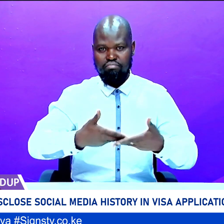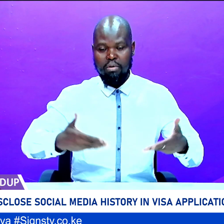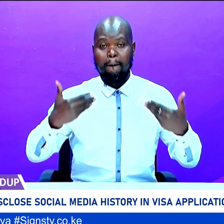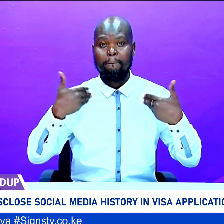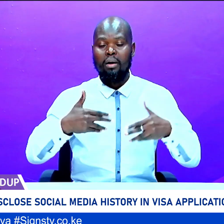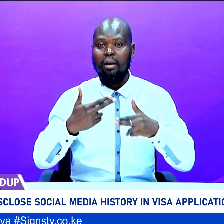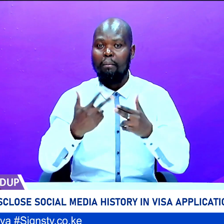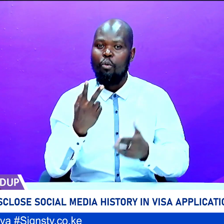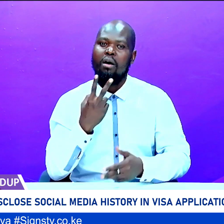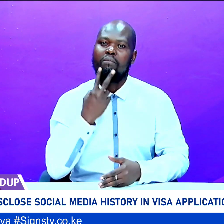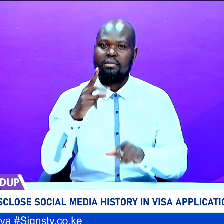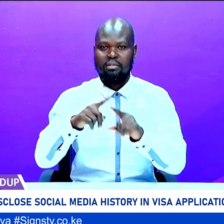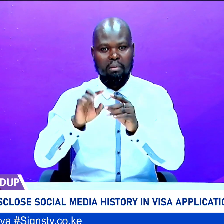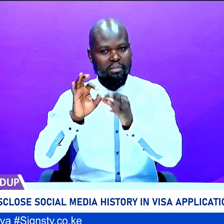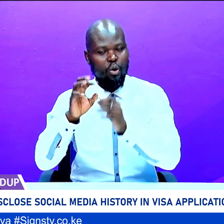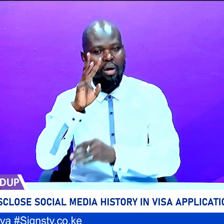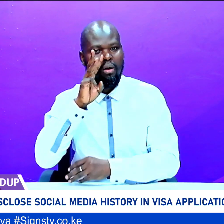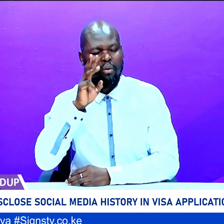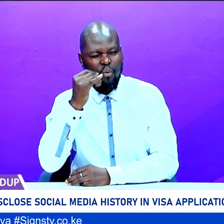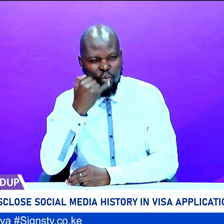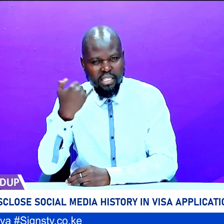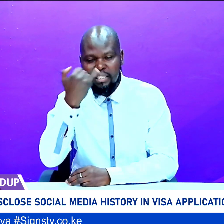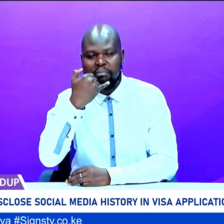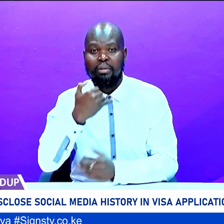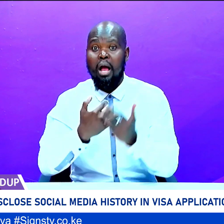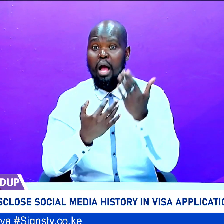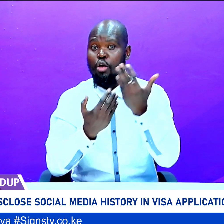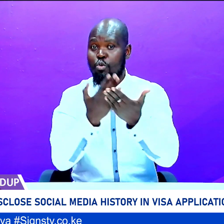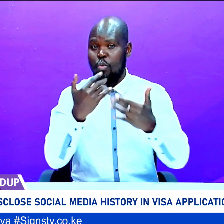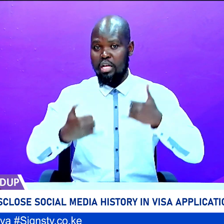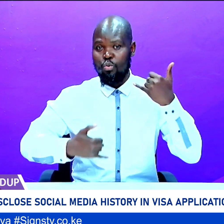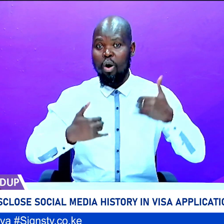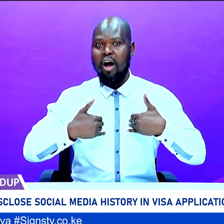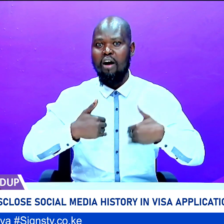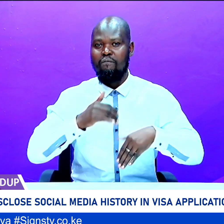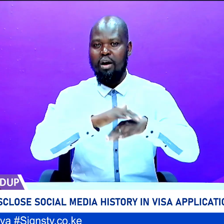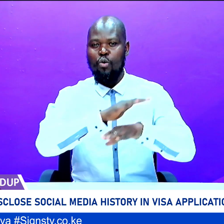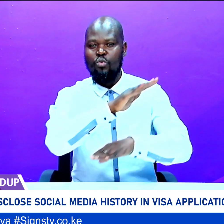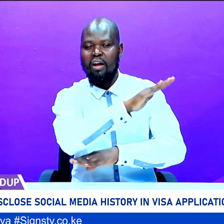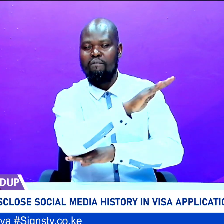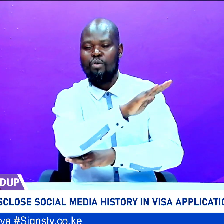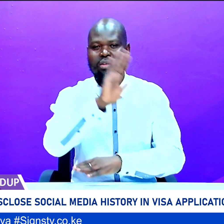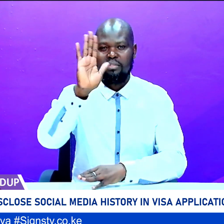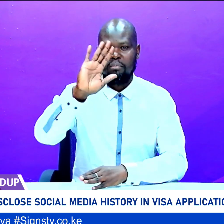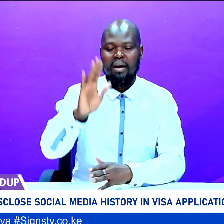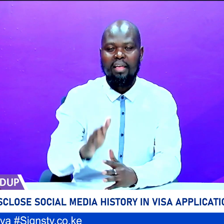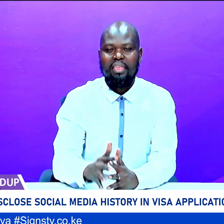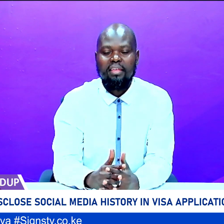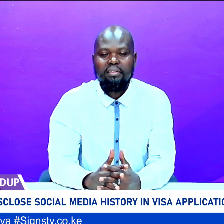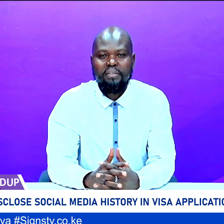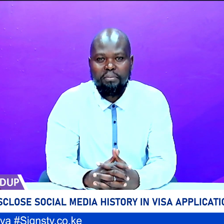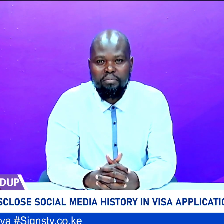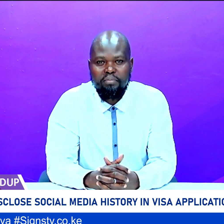media platforms. That is TikTok, YouTube, and Facebook.